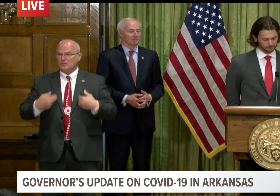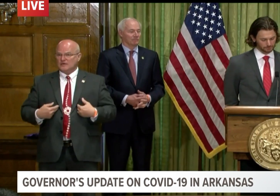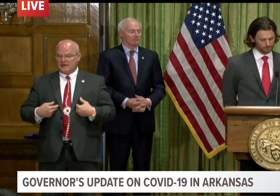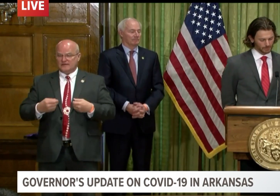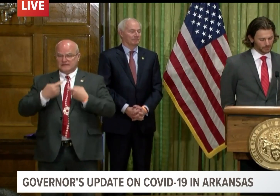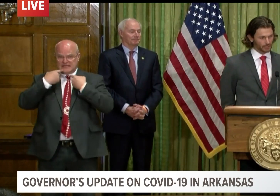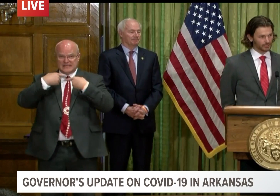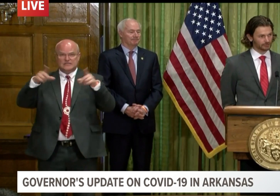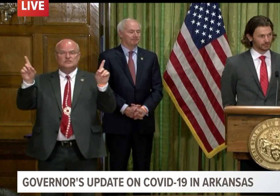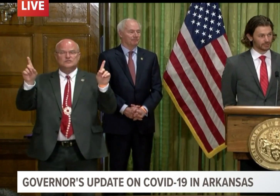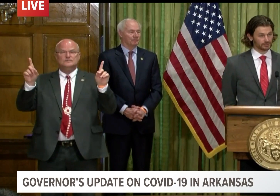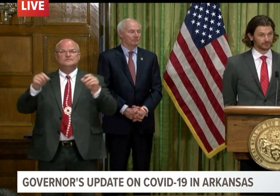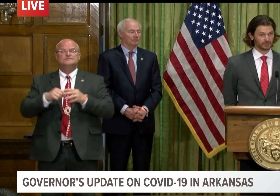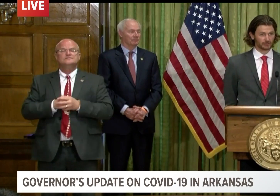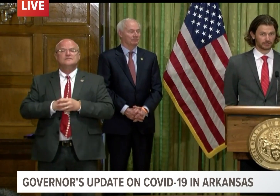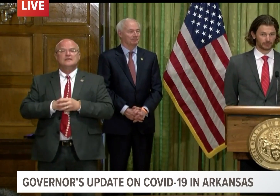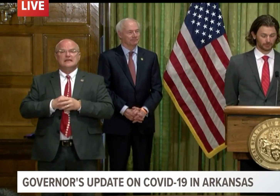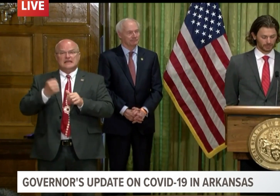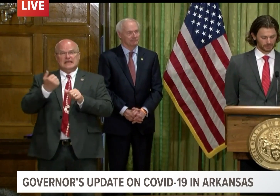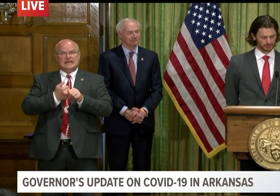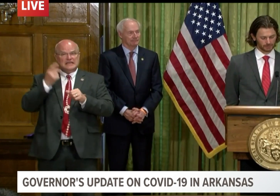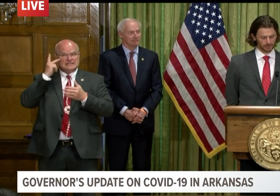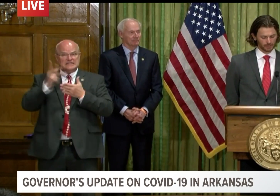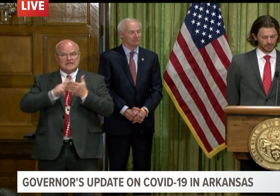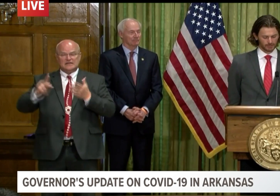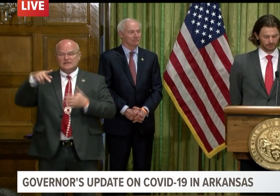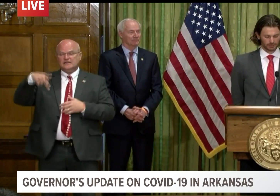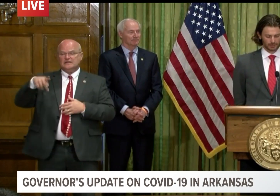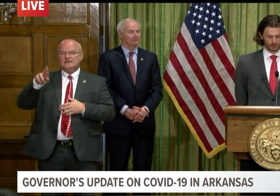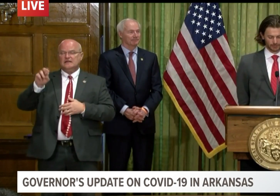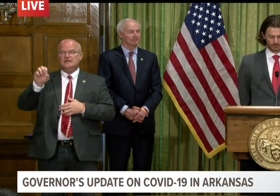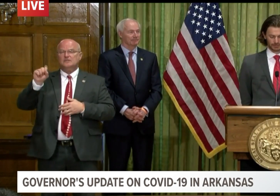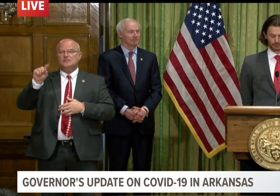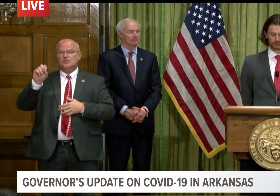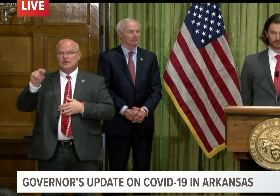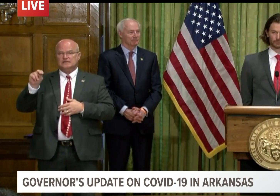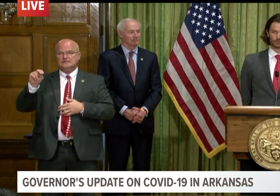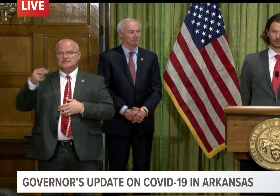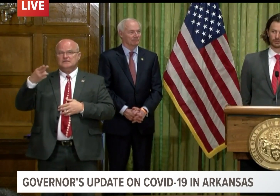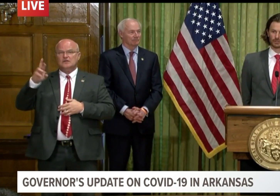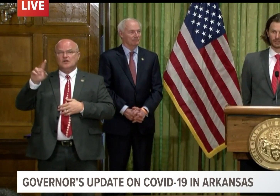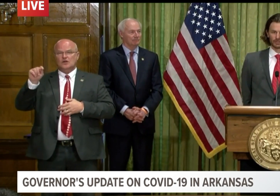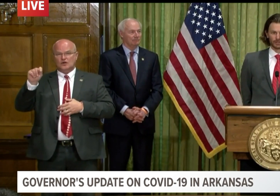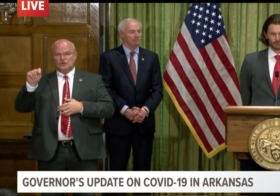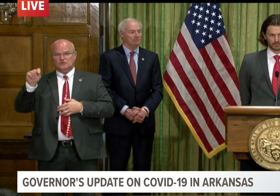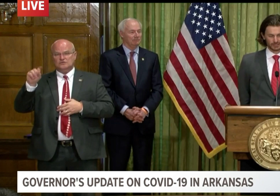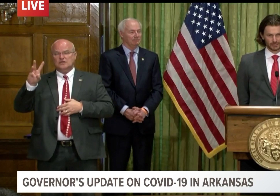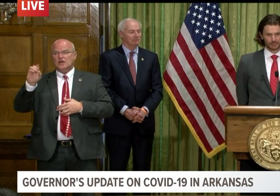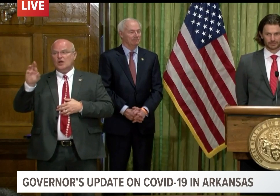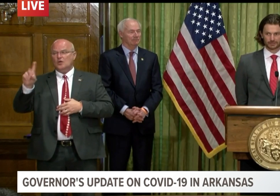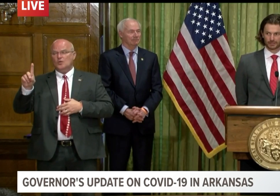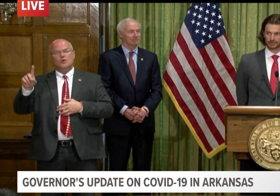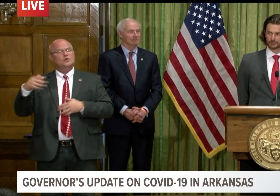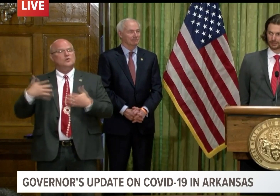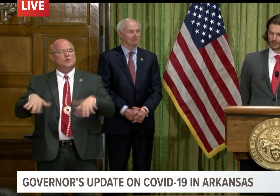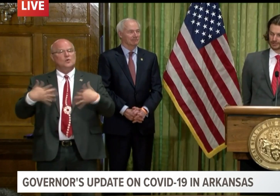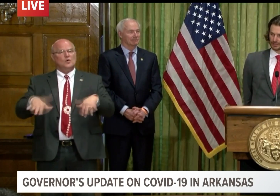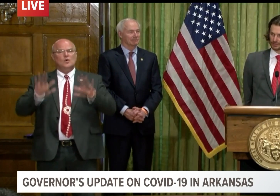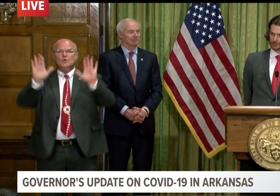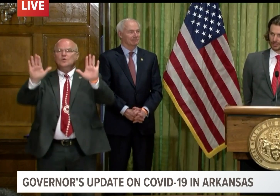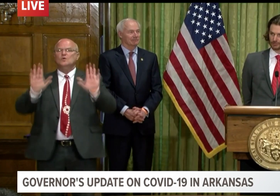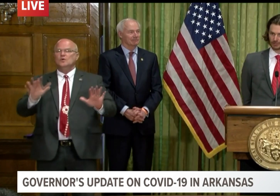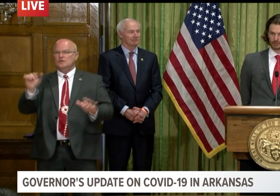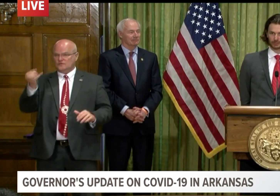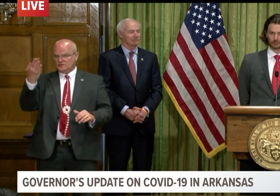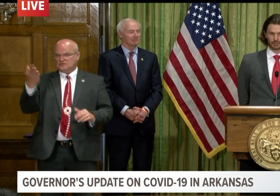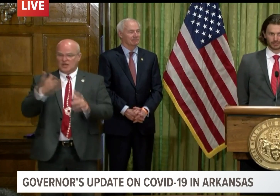issuing. Each of Secretary Preston, Secretary Hurst, and Secretary Ward, I must say, is doing an